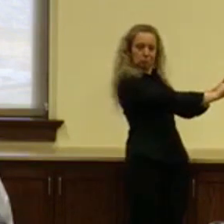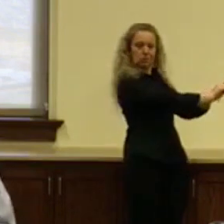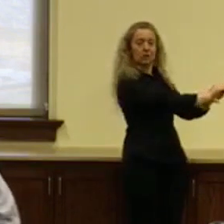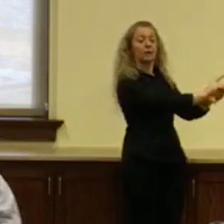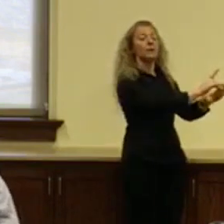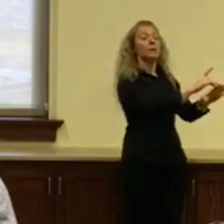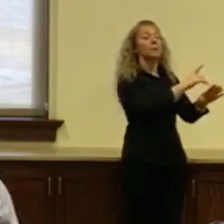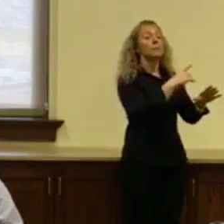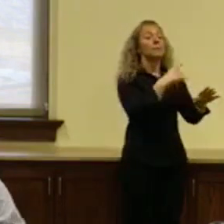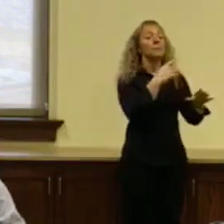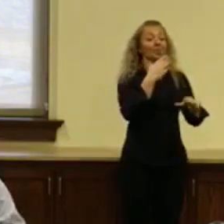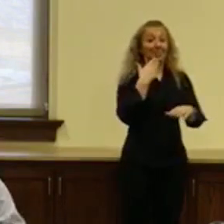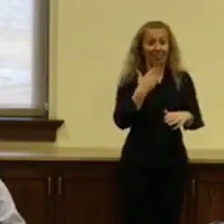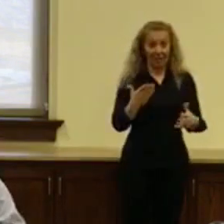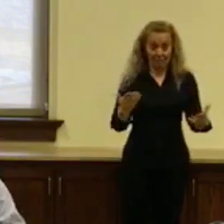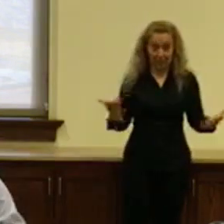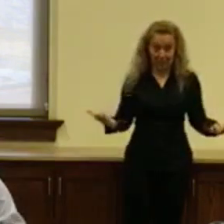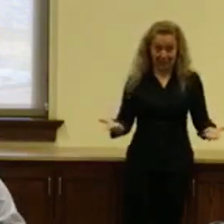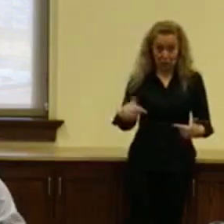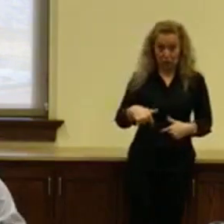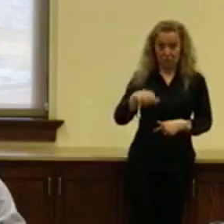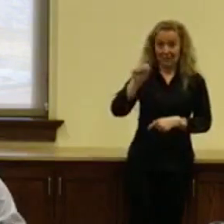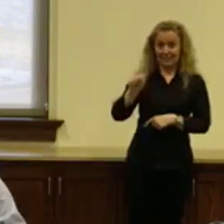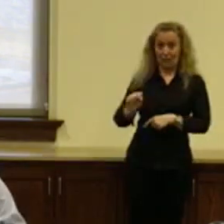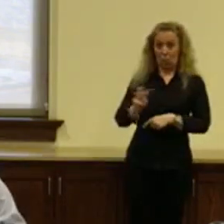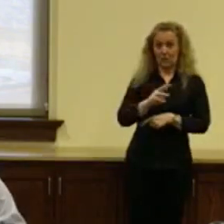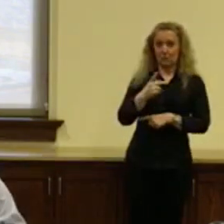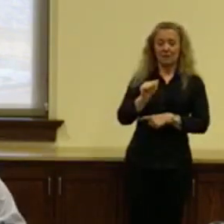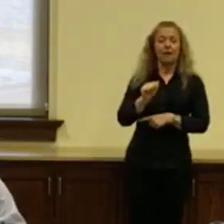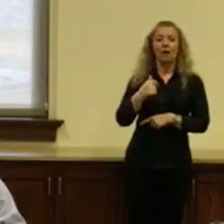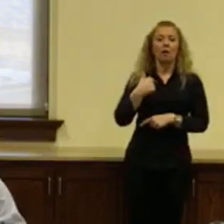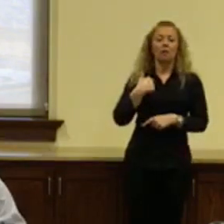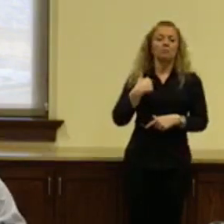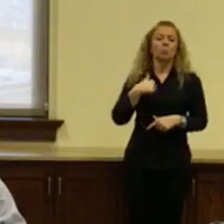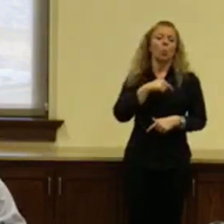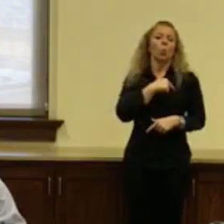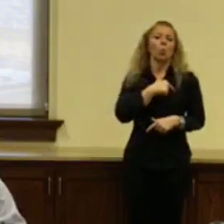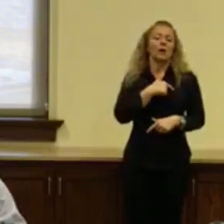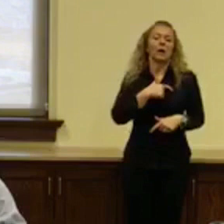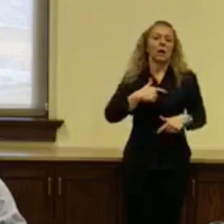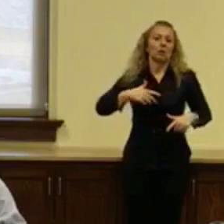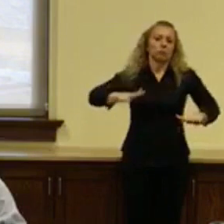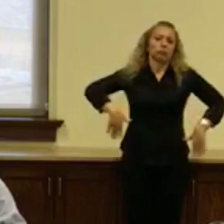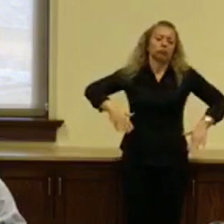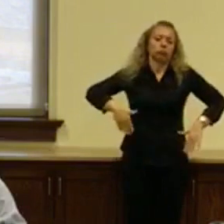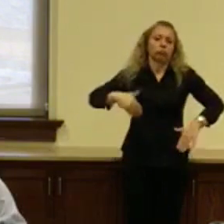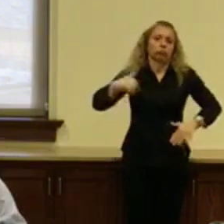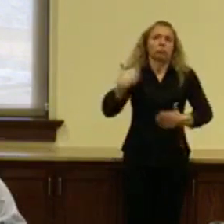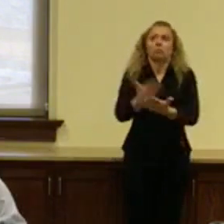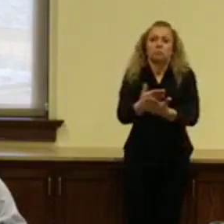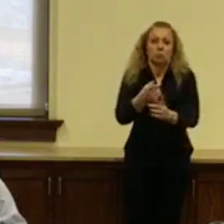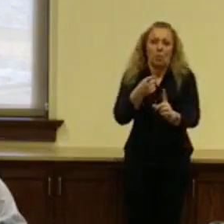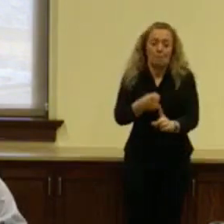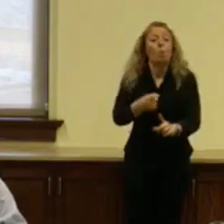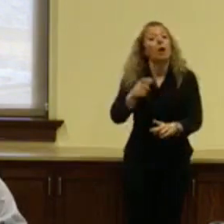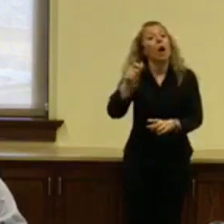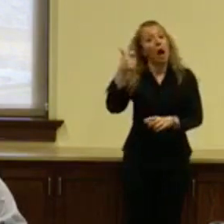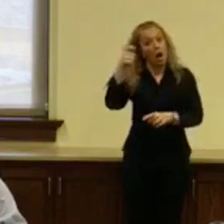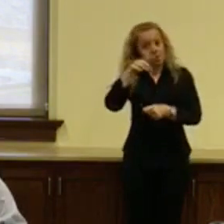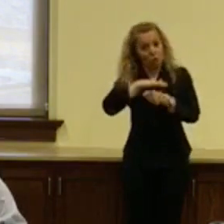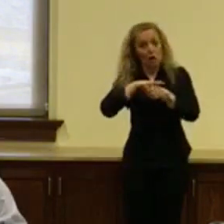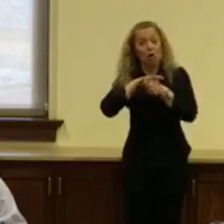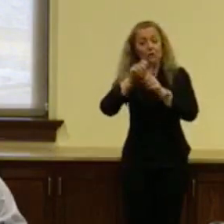thankfully for us in southwestern Pennsylvania, it hasn't been here at this point. So there's other parts of the state that have had